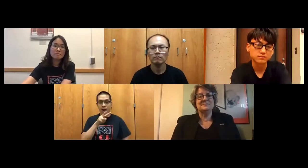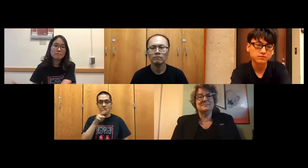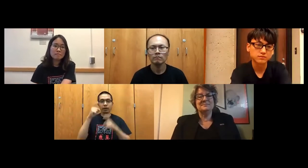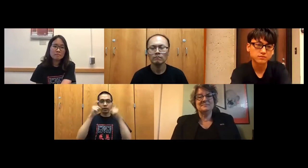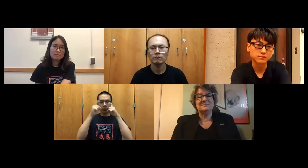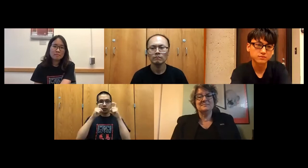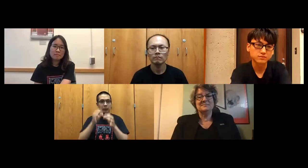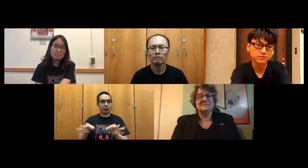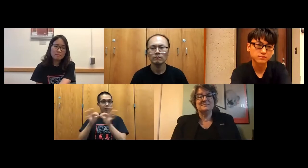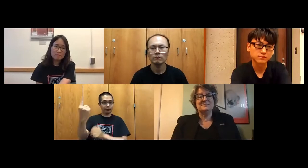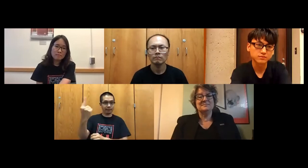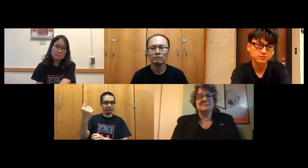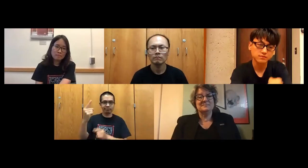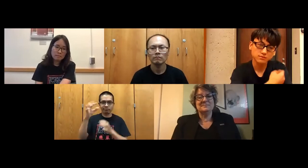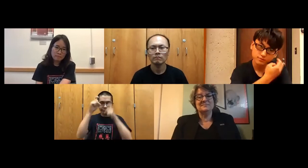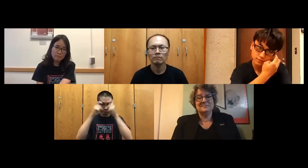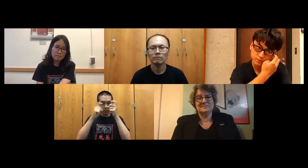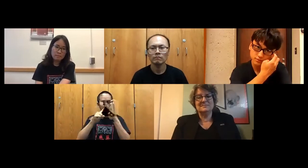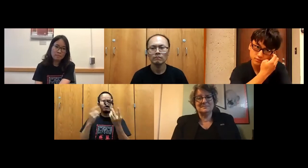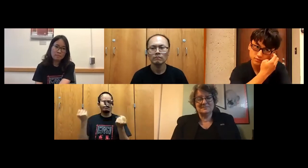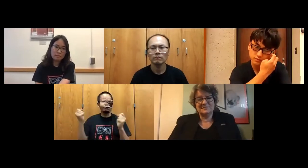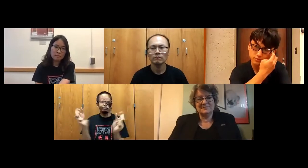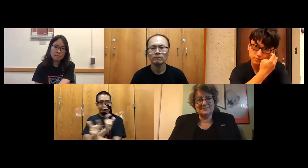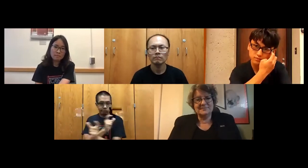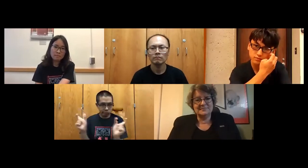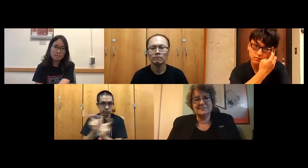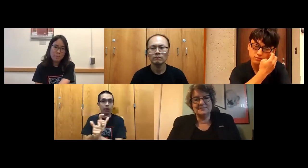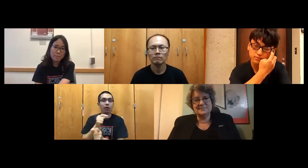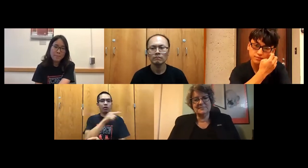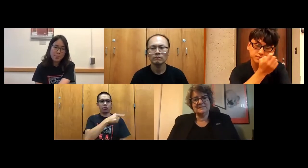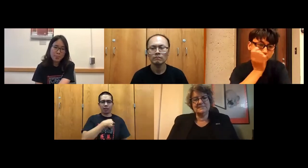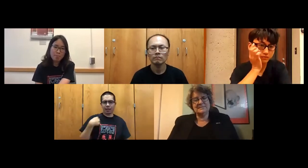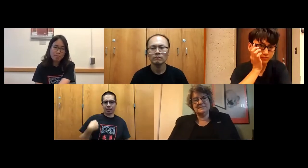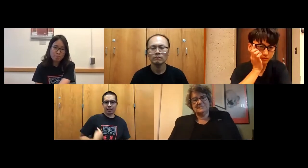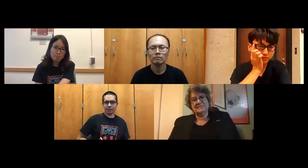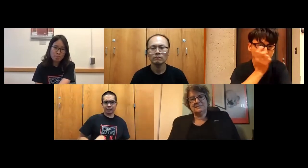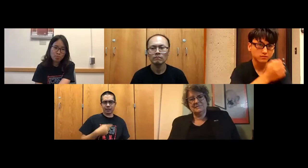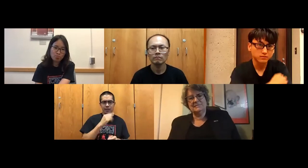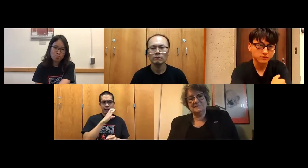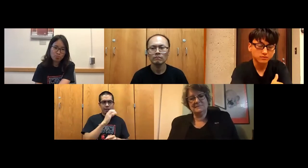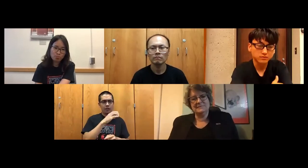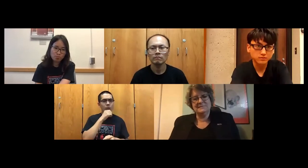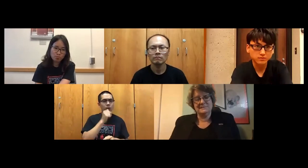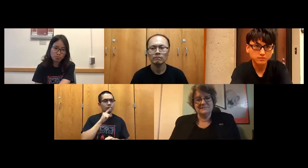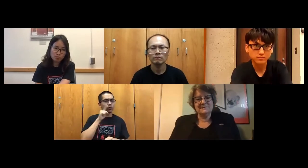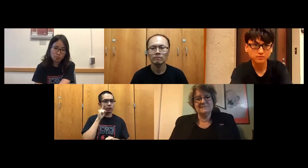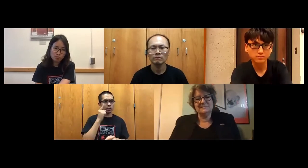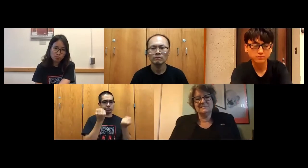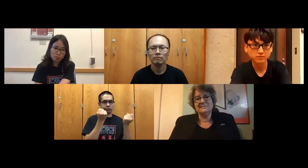the facial grammar and facial expression and how important that is to the language, the restructuring of language and how things are